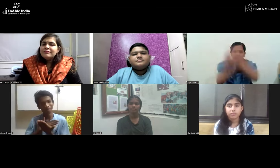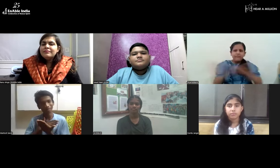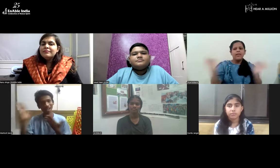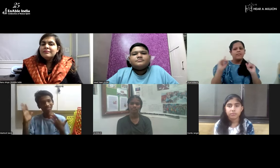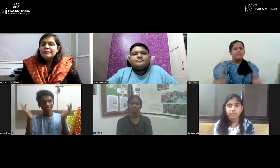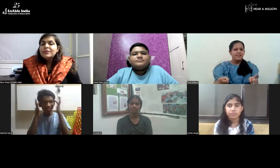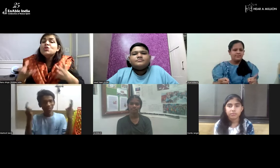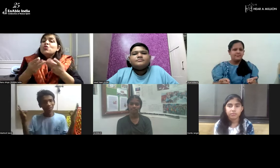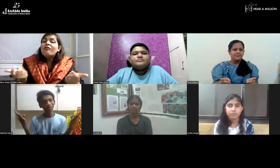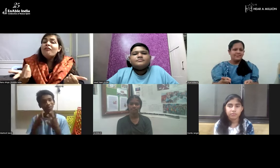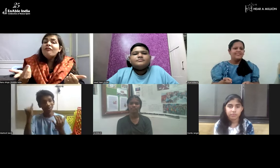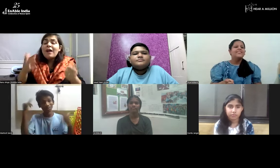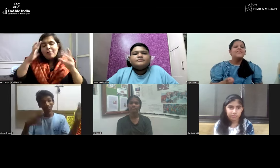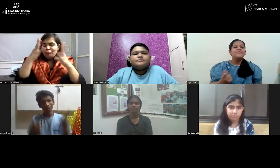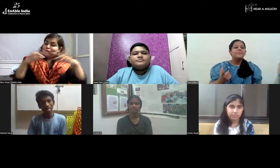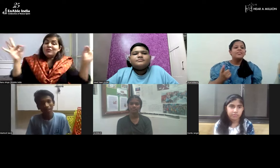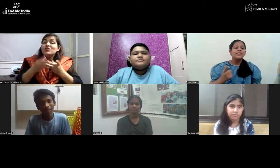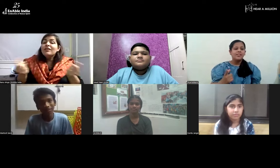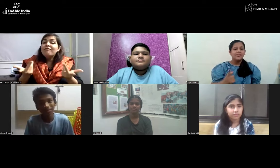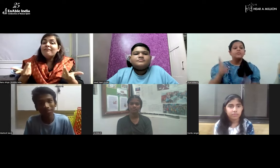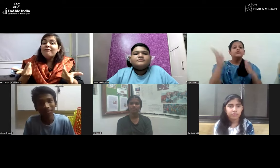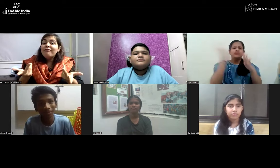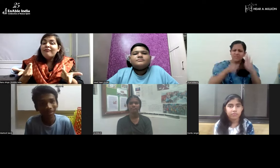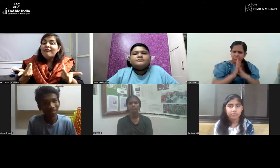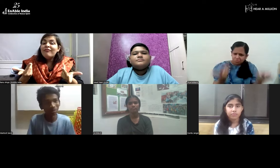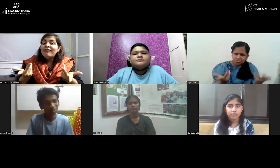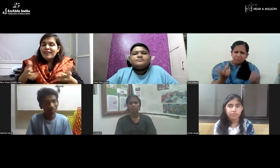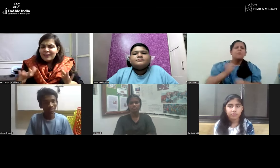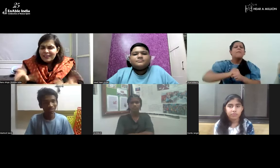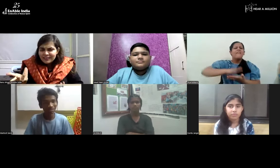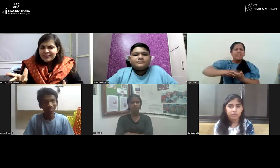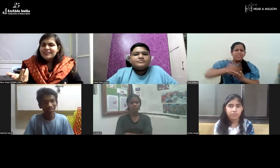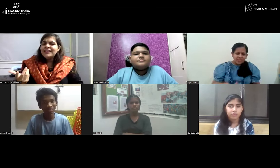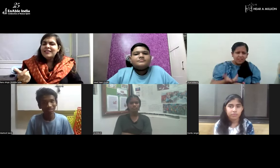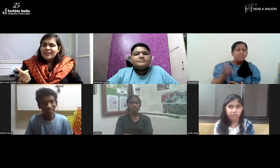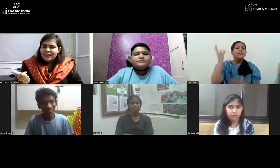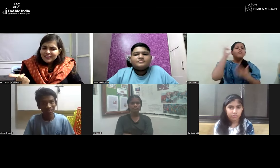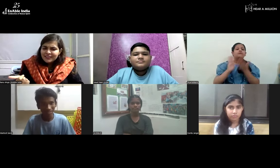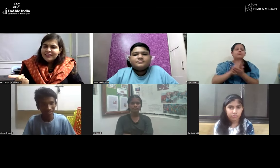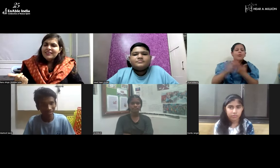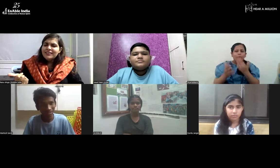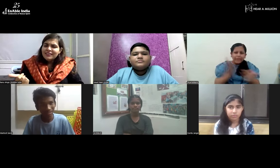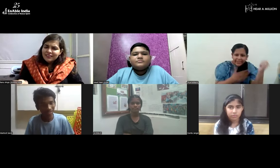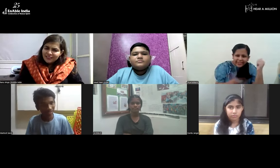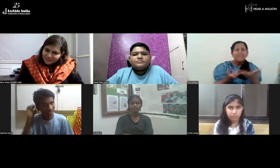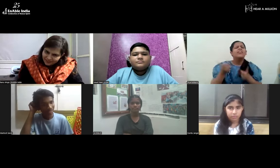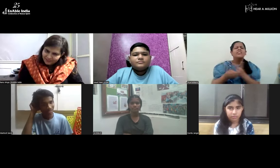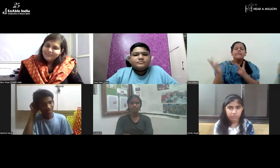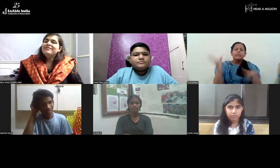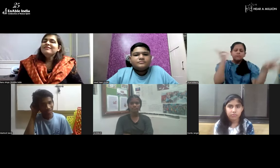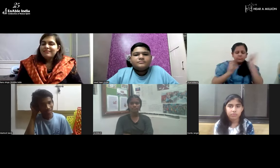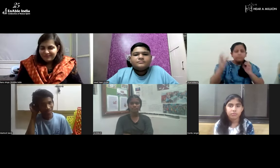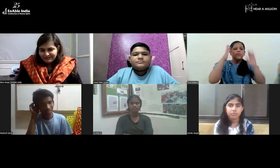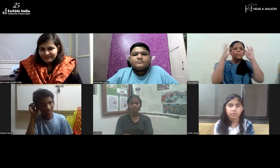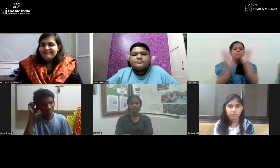This question is something that you all have experienced. It's related to studies and stress and the